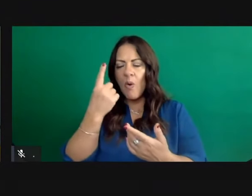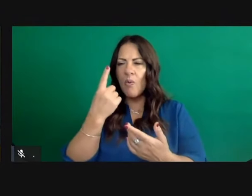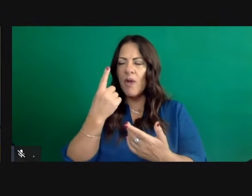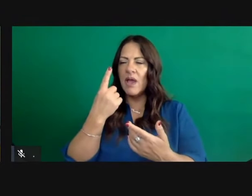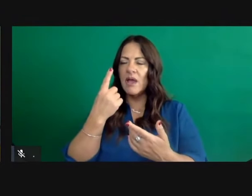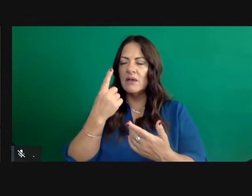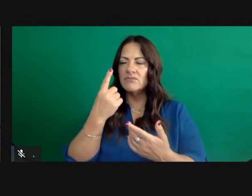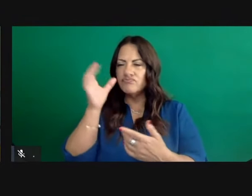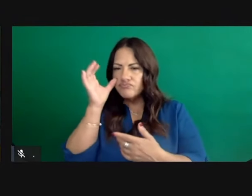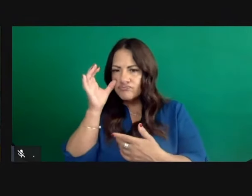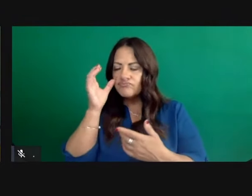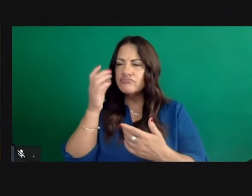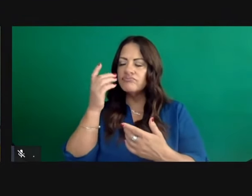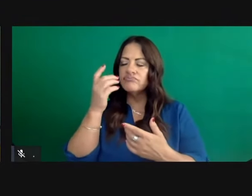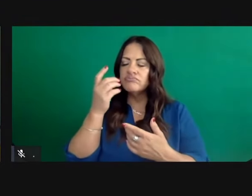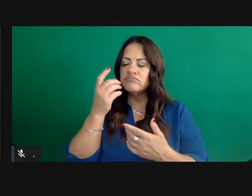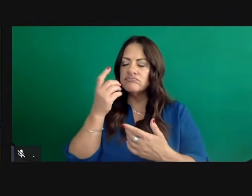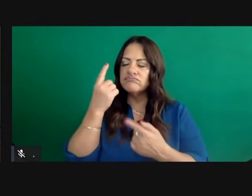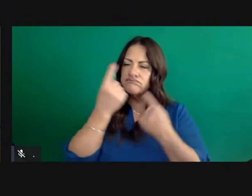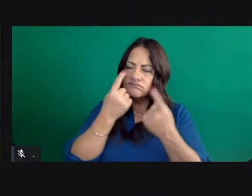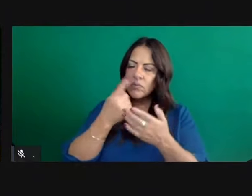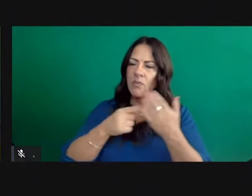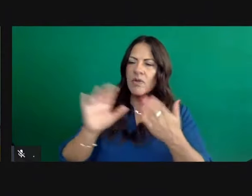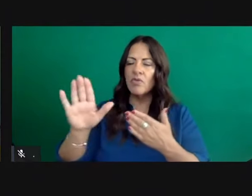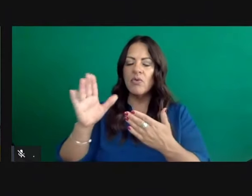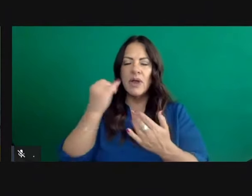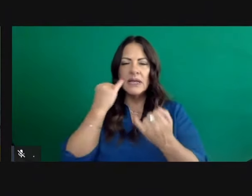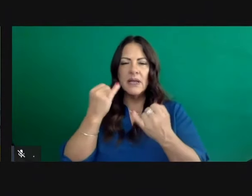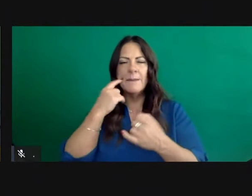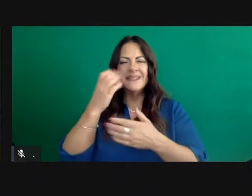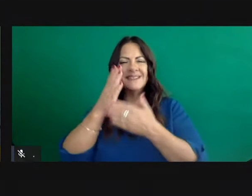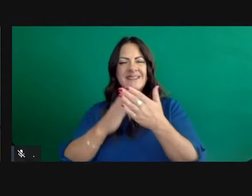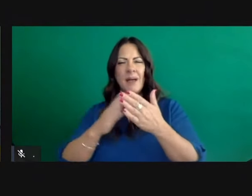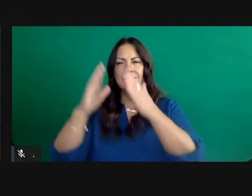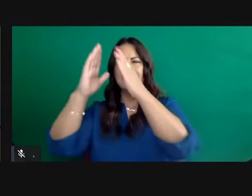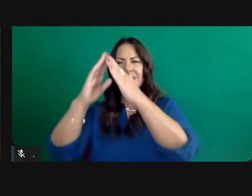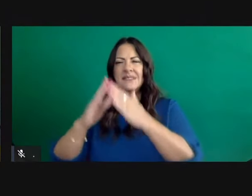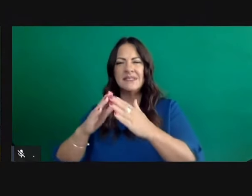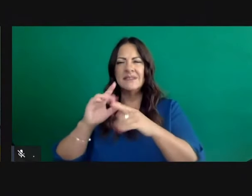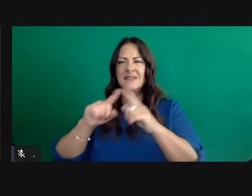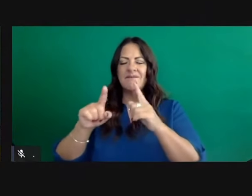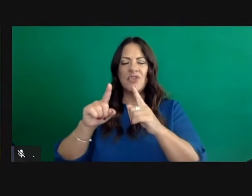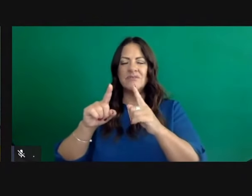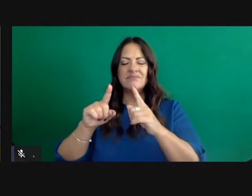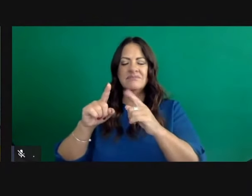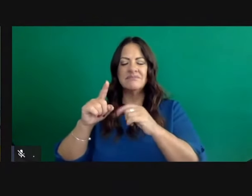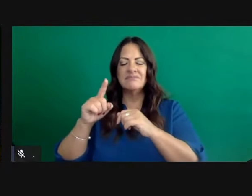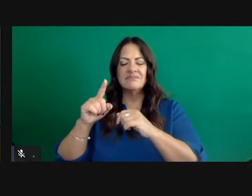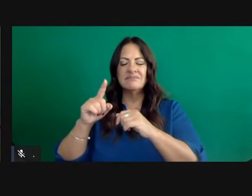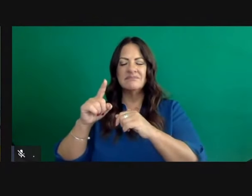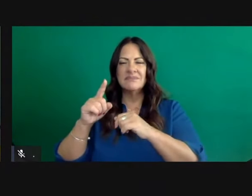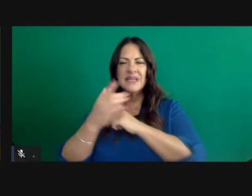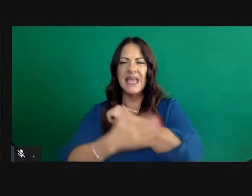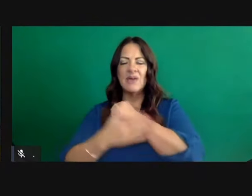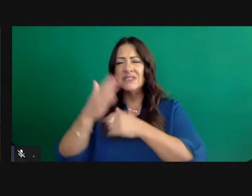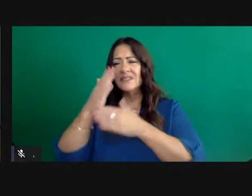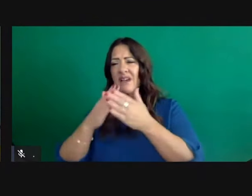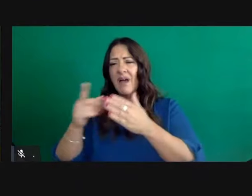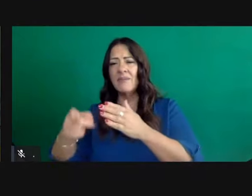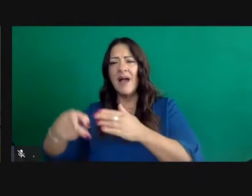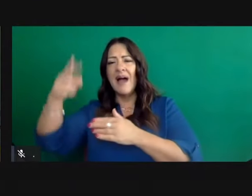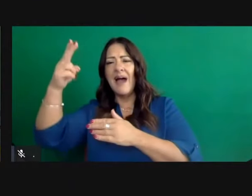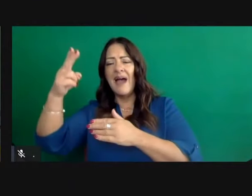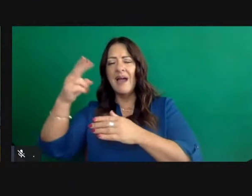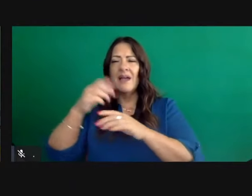that different geographies and different communities have higher and lower rates of